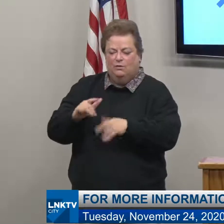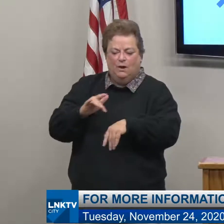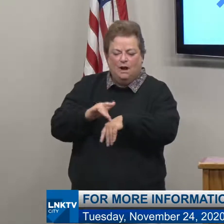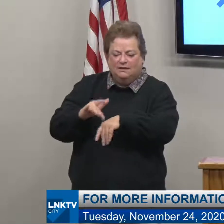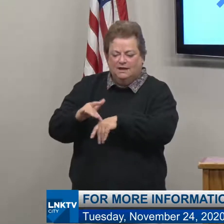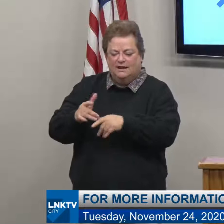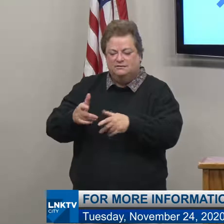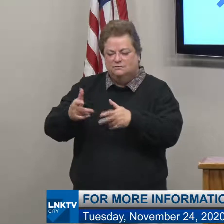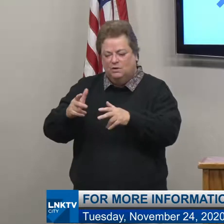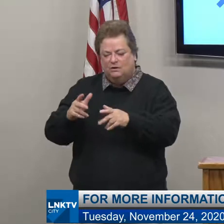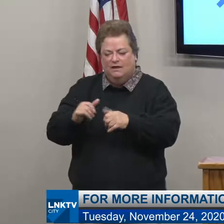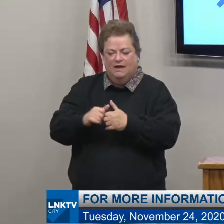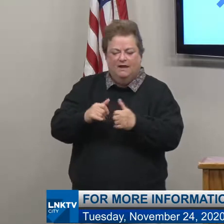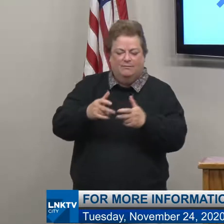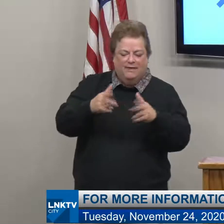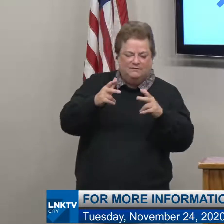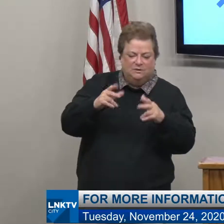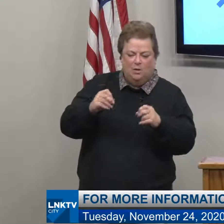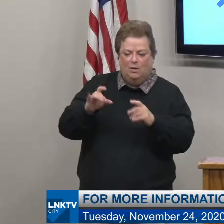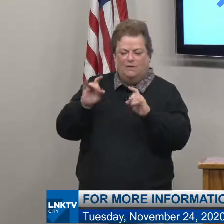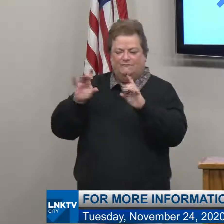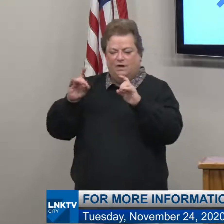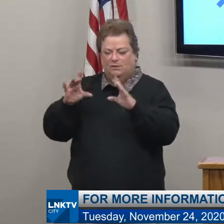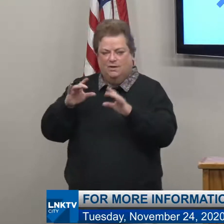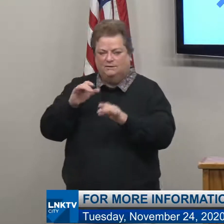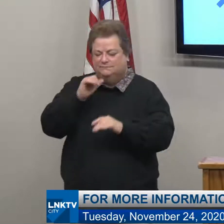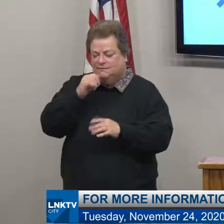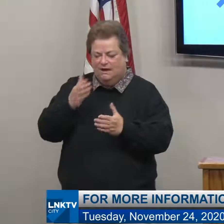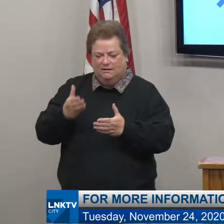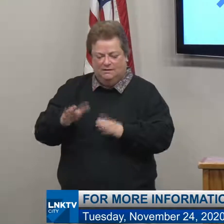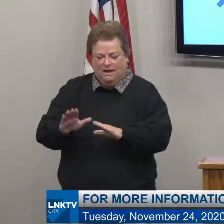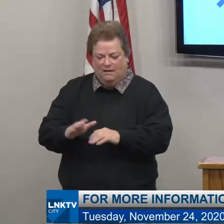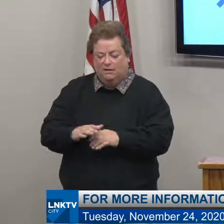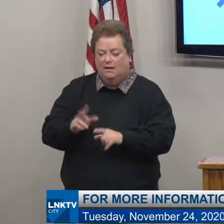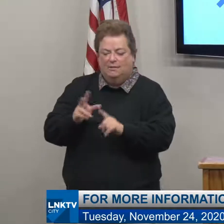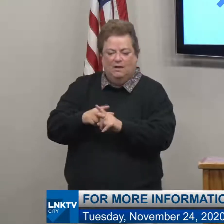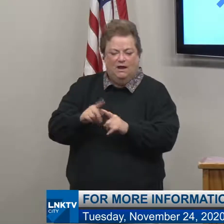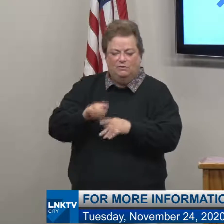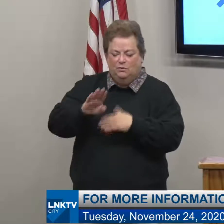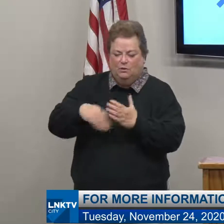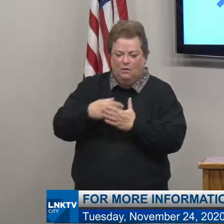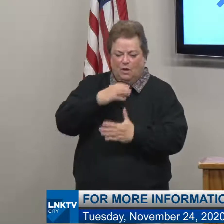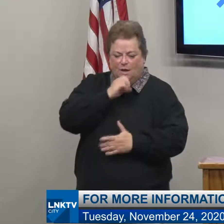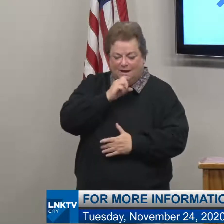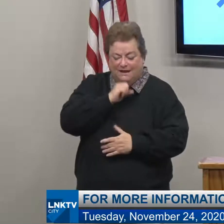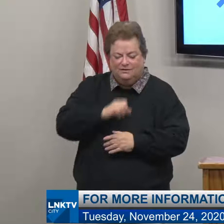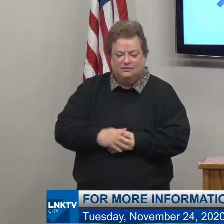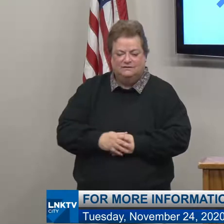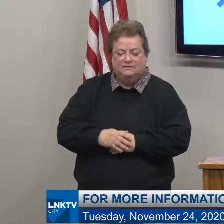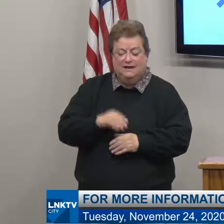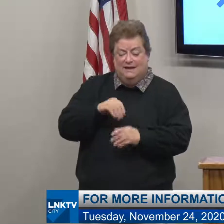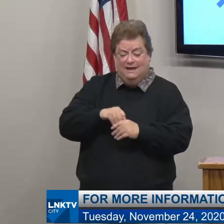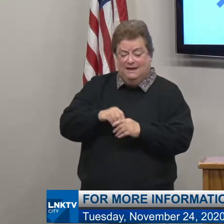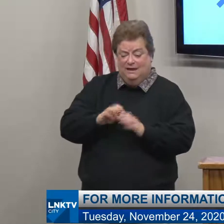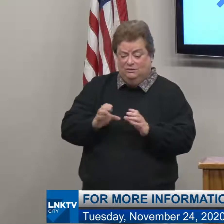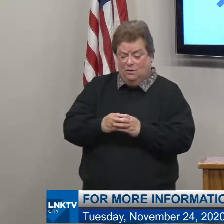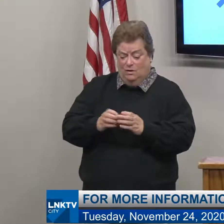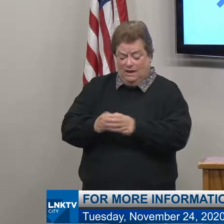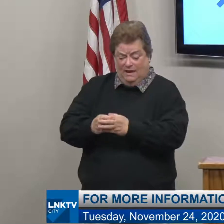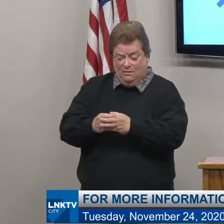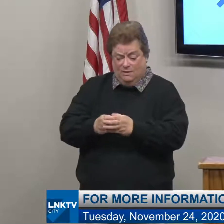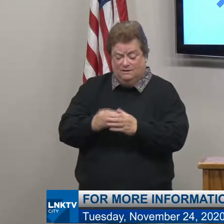basketball or volleyball are allowed. This applies to all ages. Indoor gatherings are limited to no more